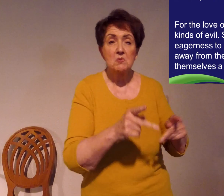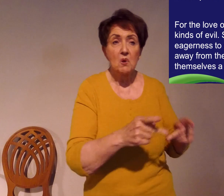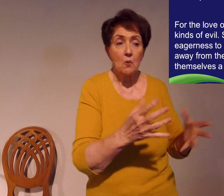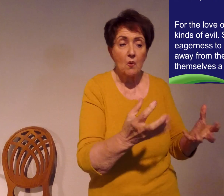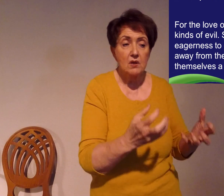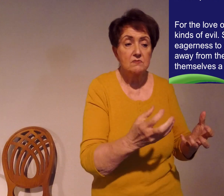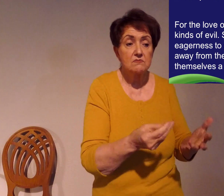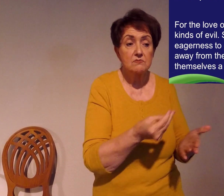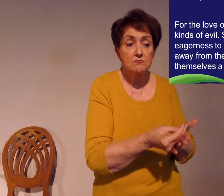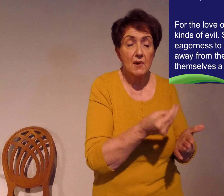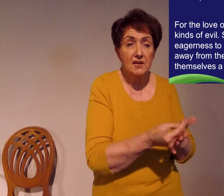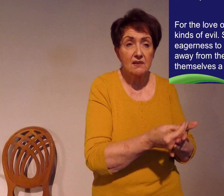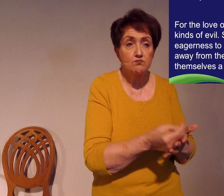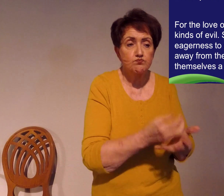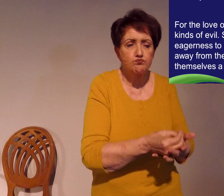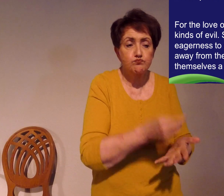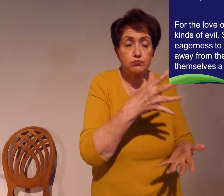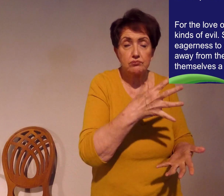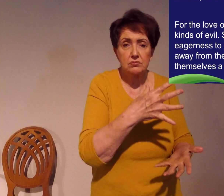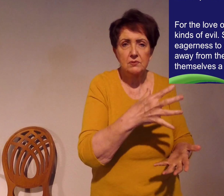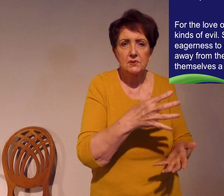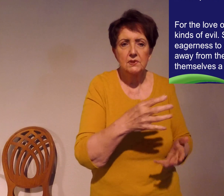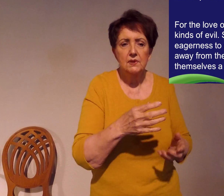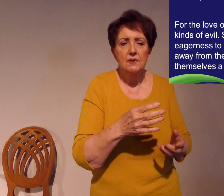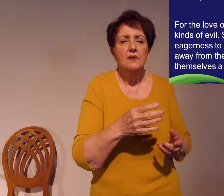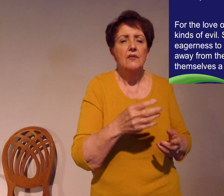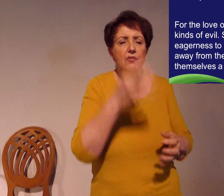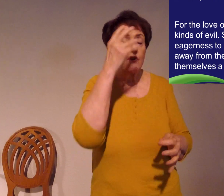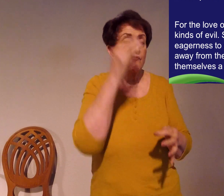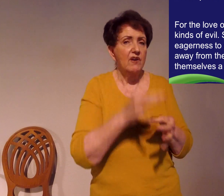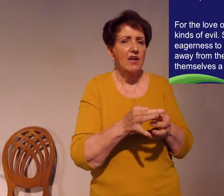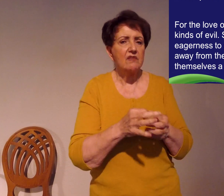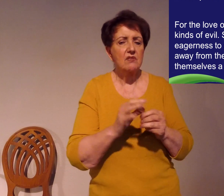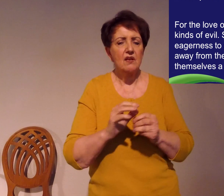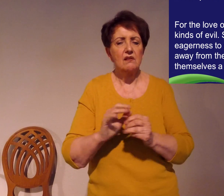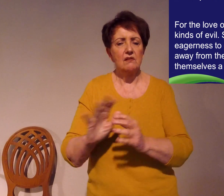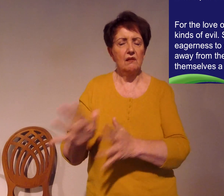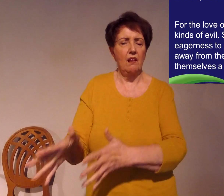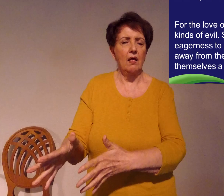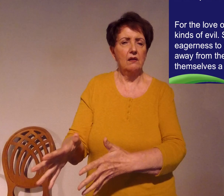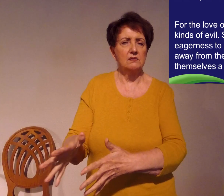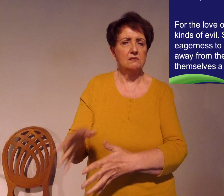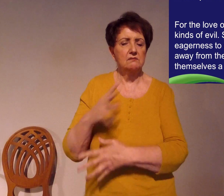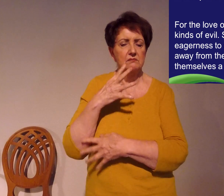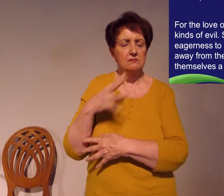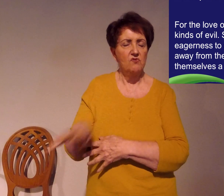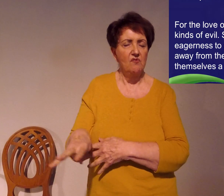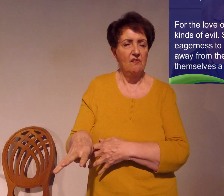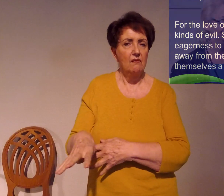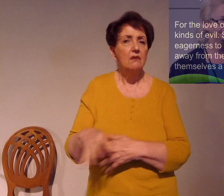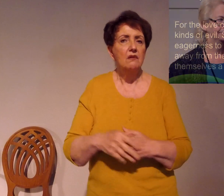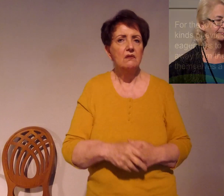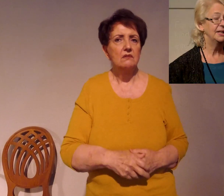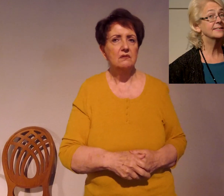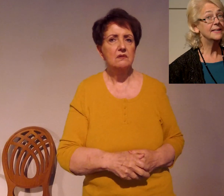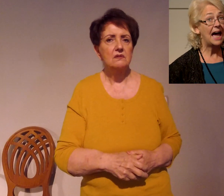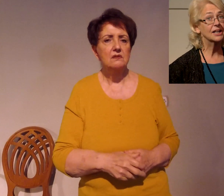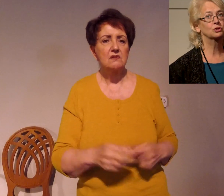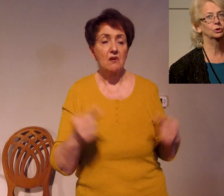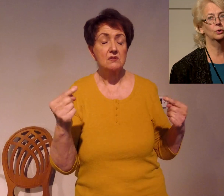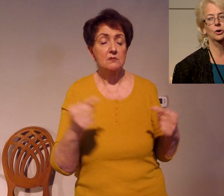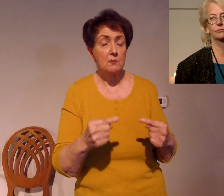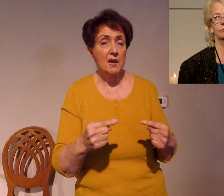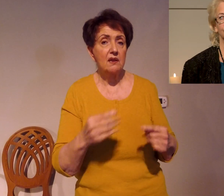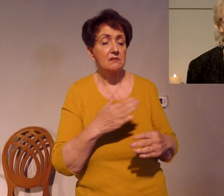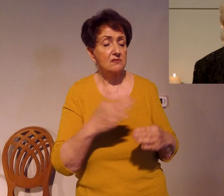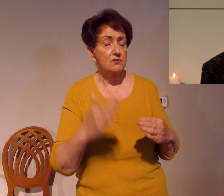rich, have wandered away from the faith and caused themselves a lot of pain. That's the